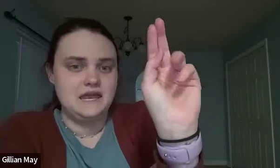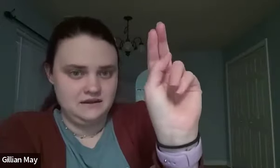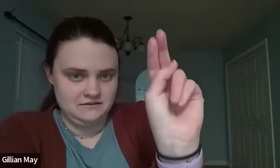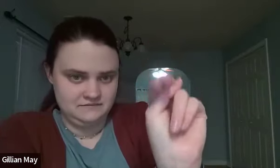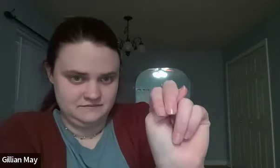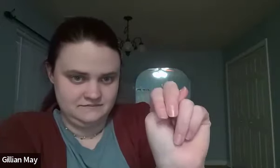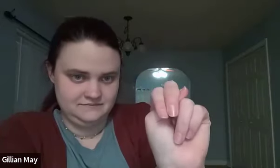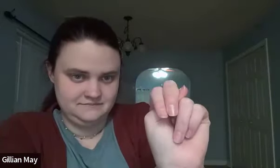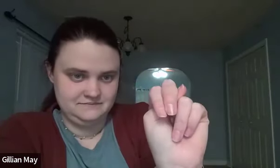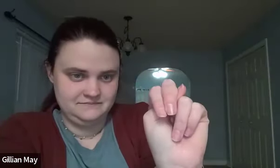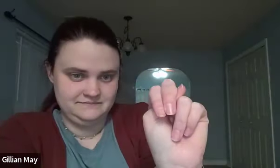N,